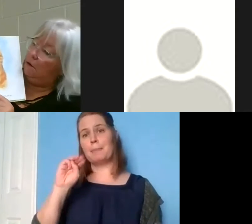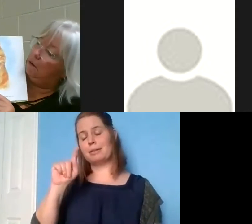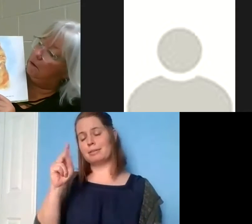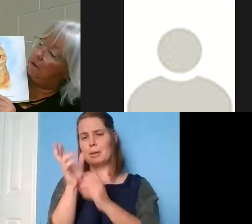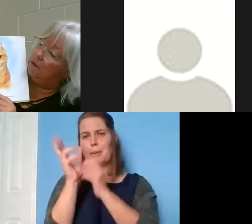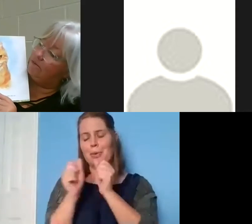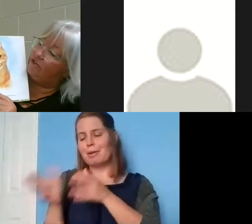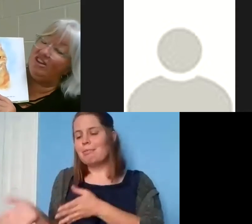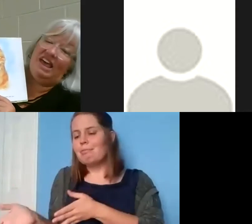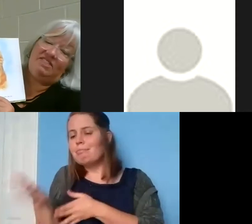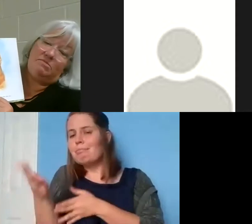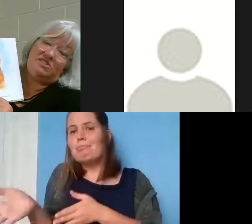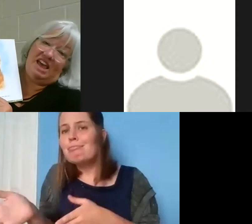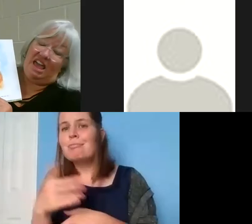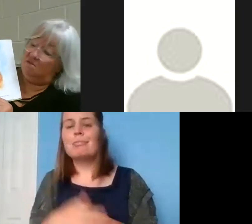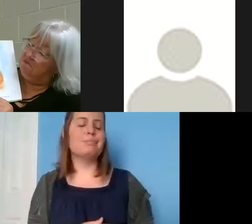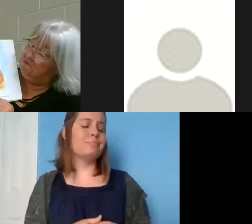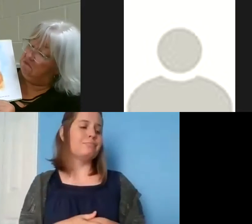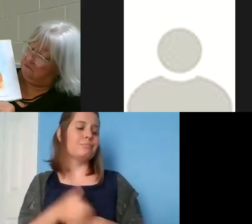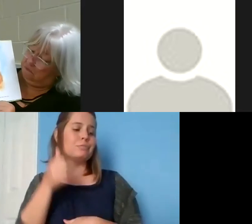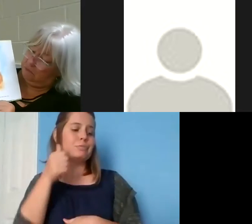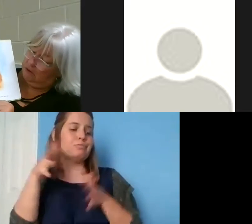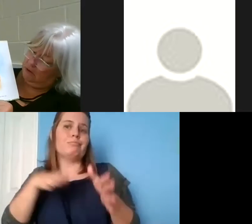floor. She let them stay.